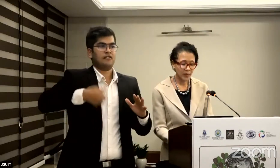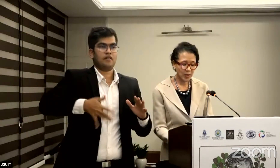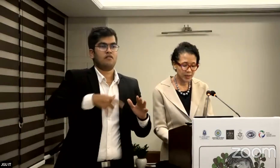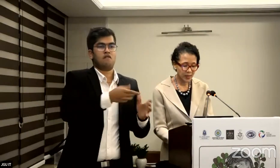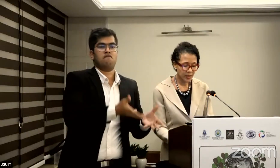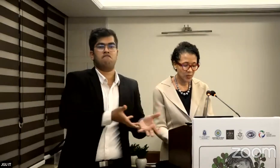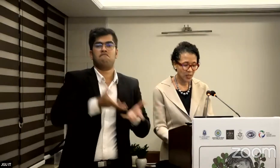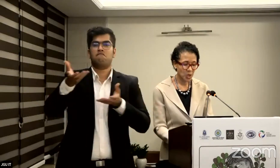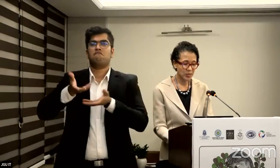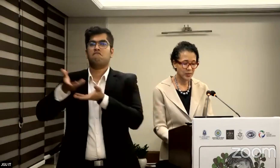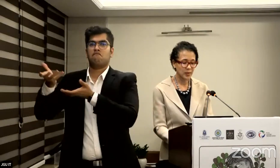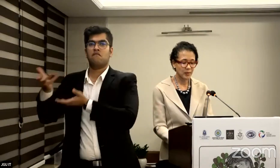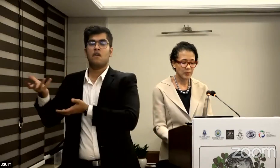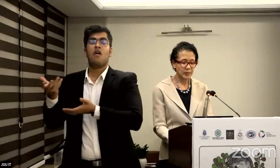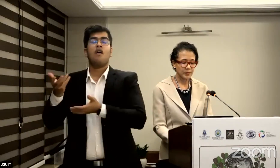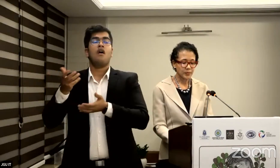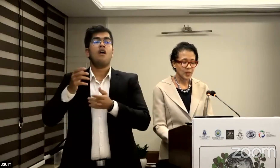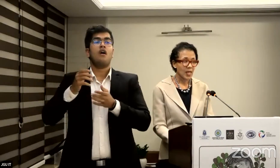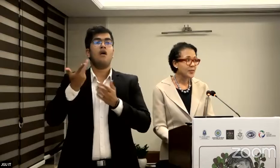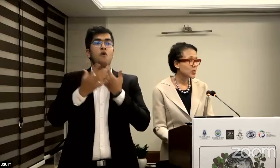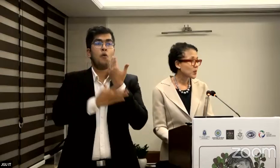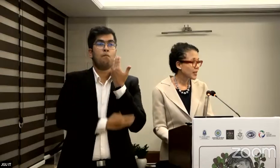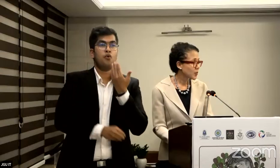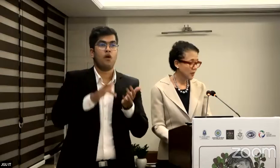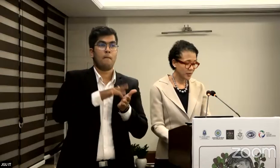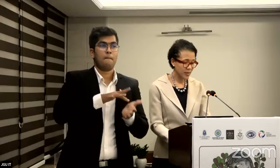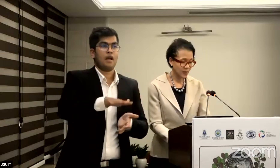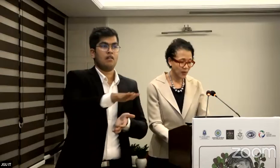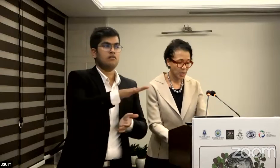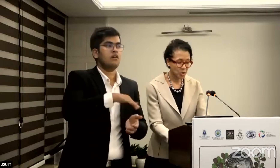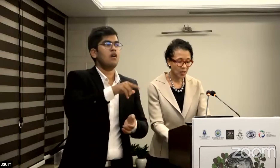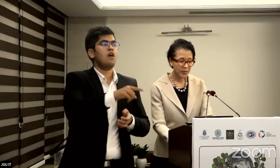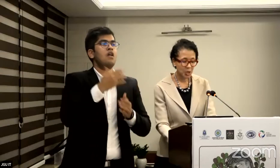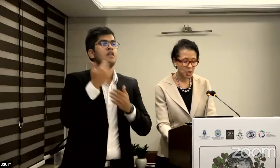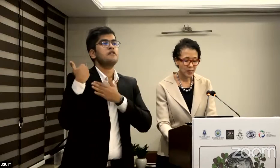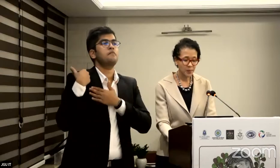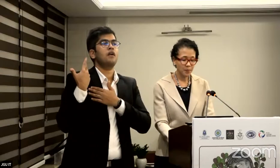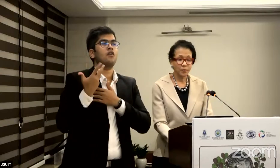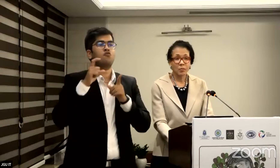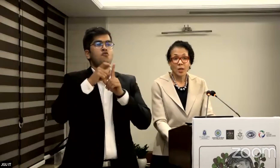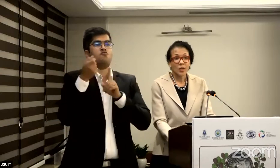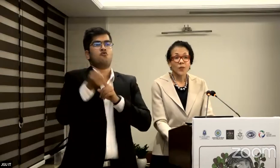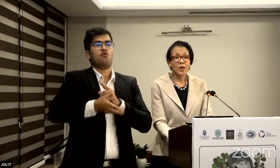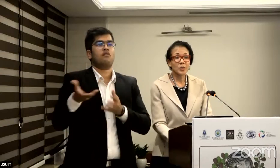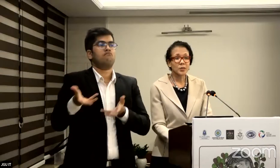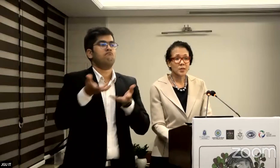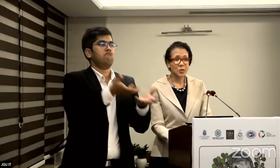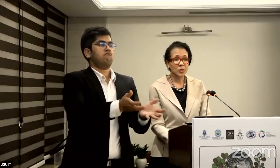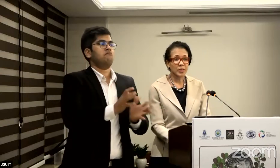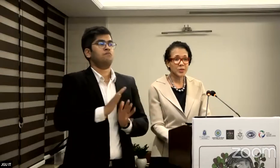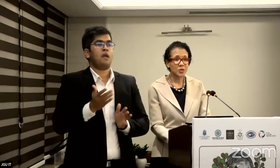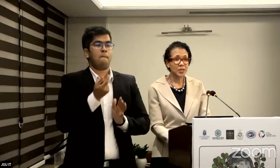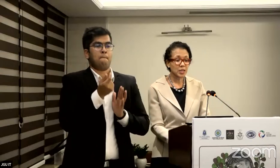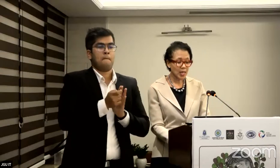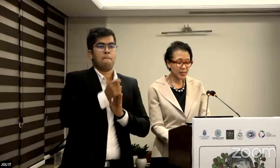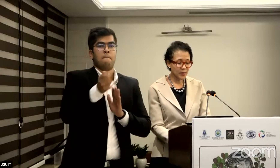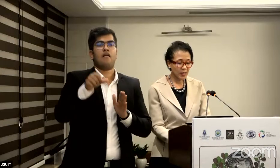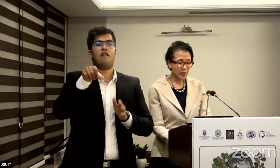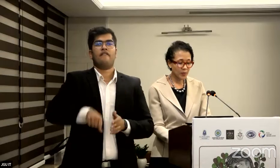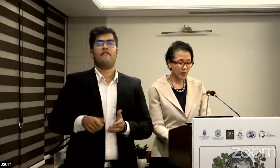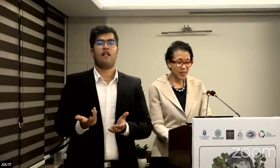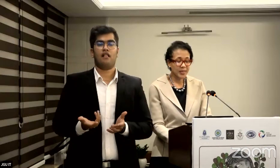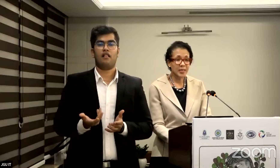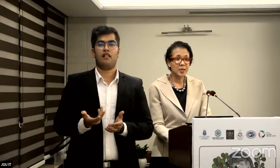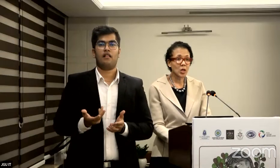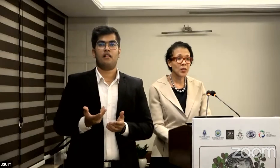rely on voluntary donations. And despite the prevalence of financial competition, the pharmaceutical industry did not